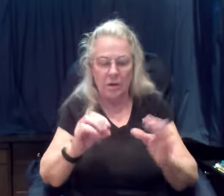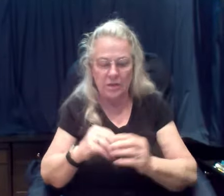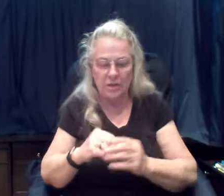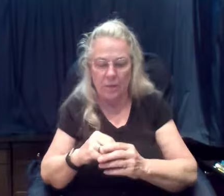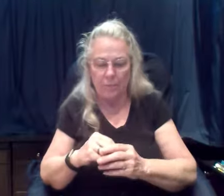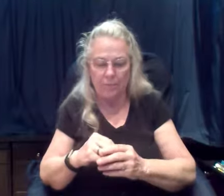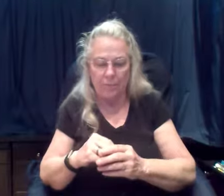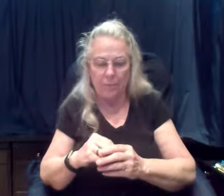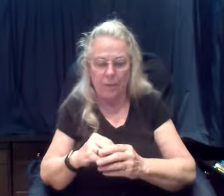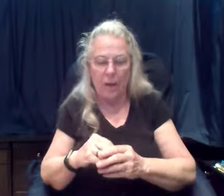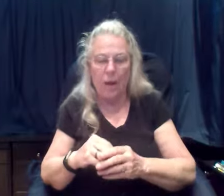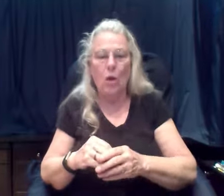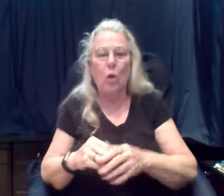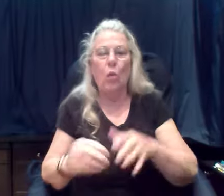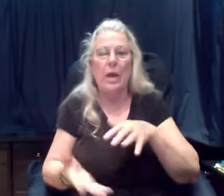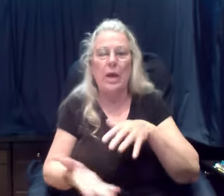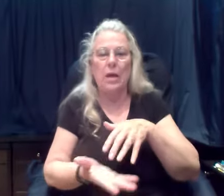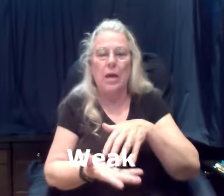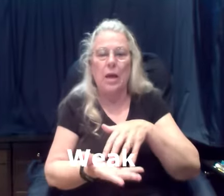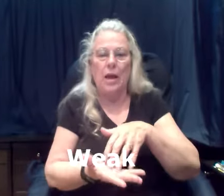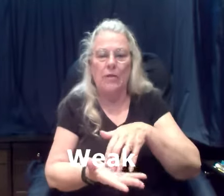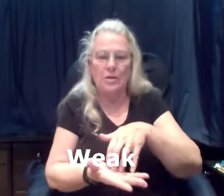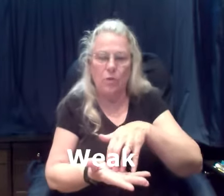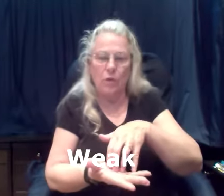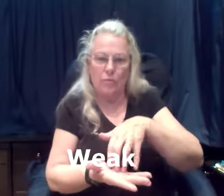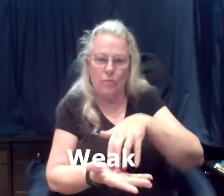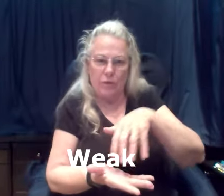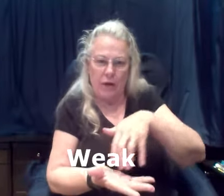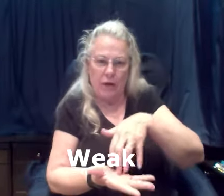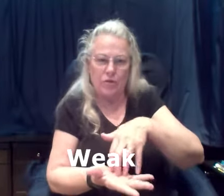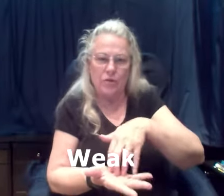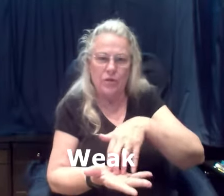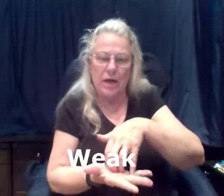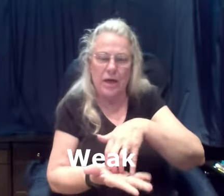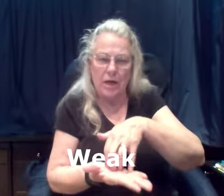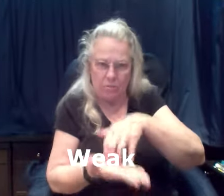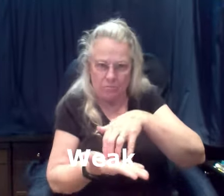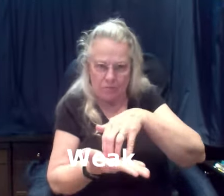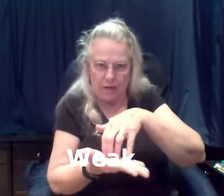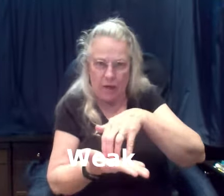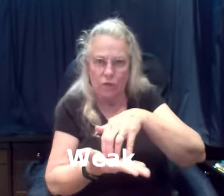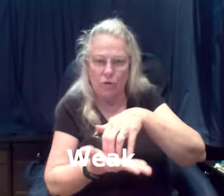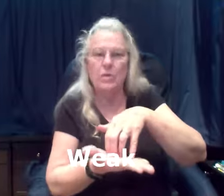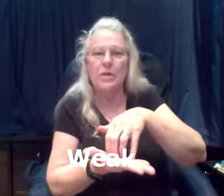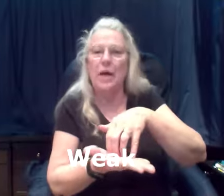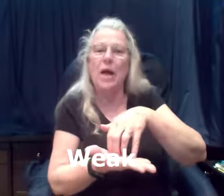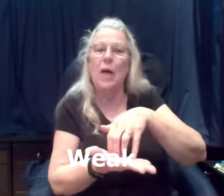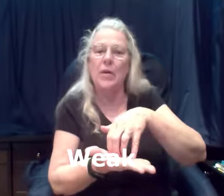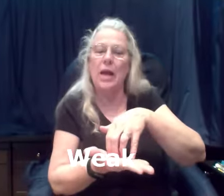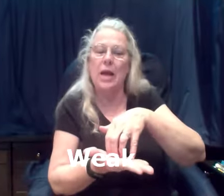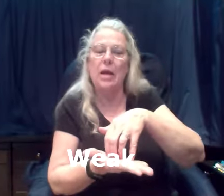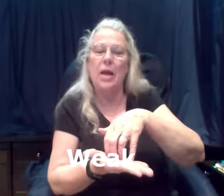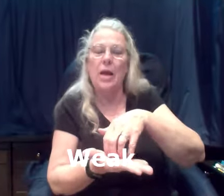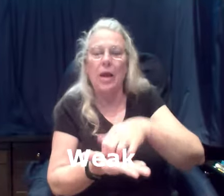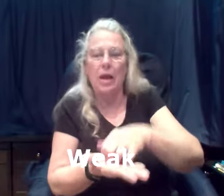some. Weak, and that's where your hands are standing like on your non-dominant hand, and they're